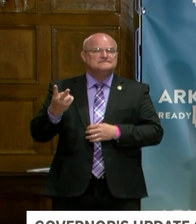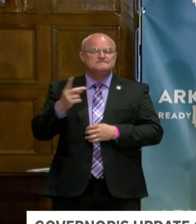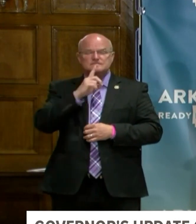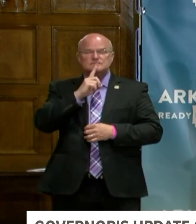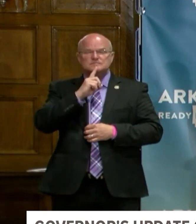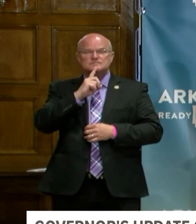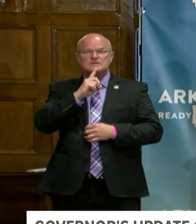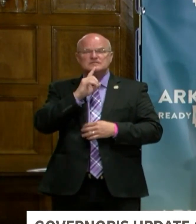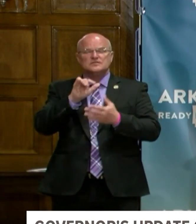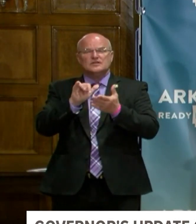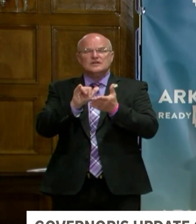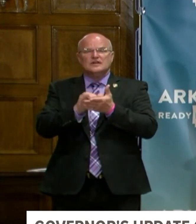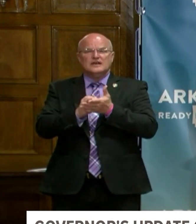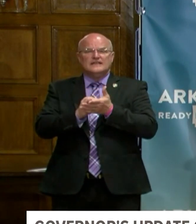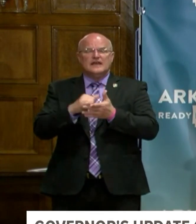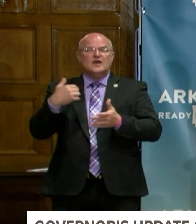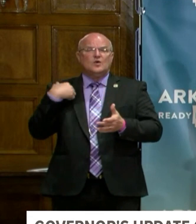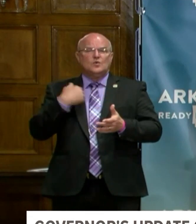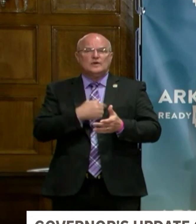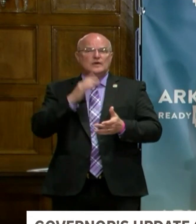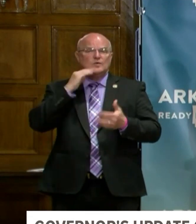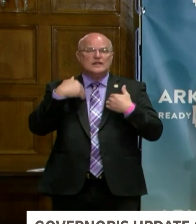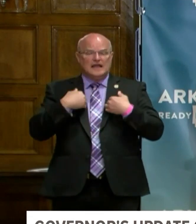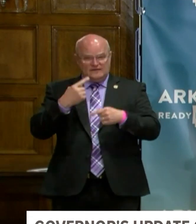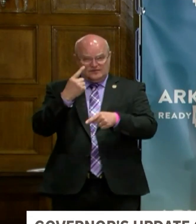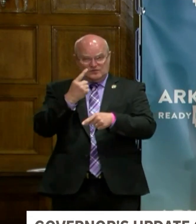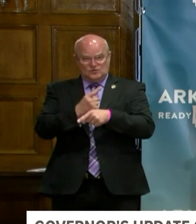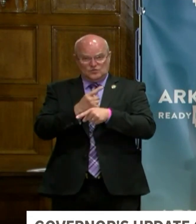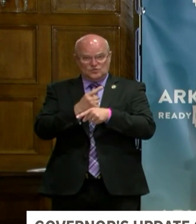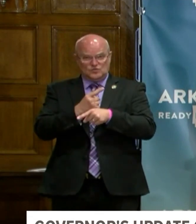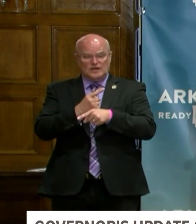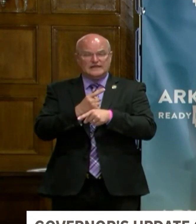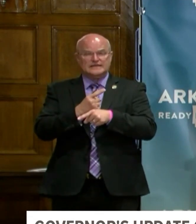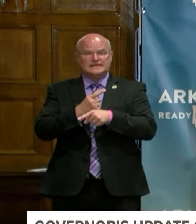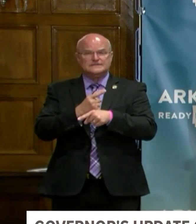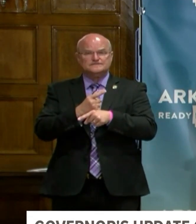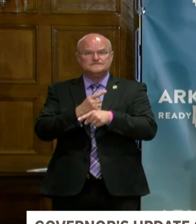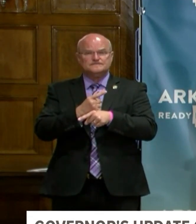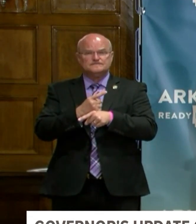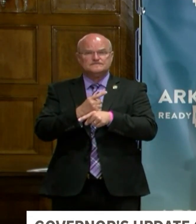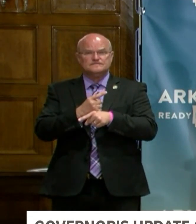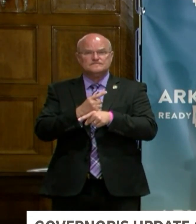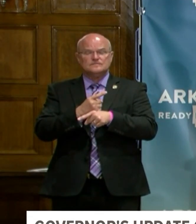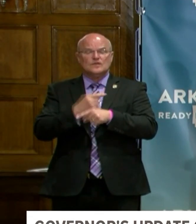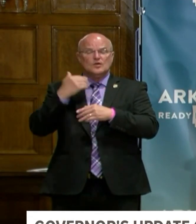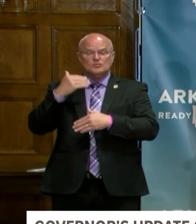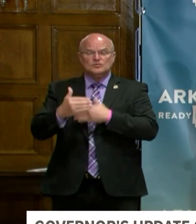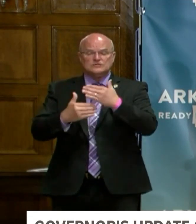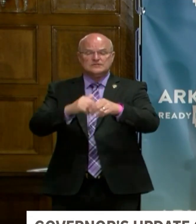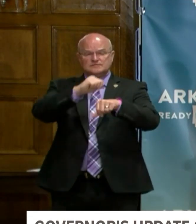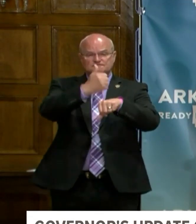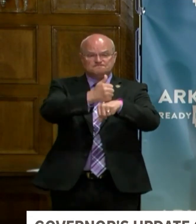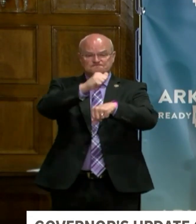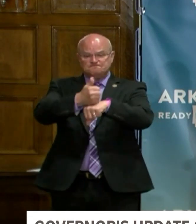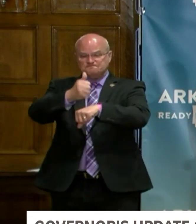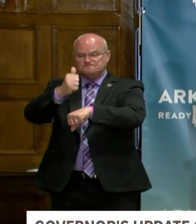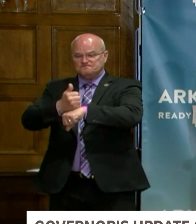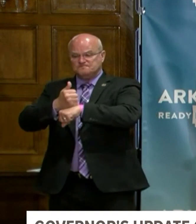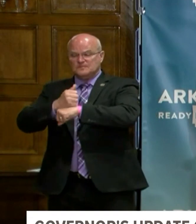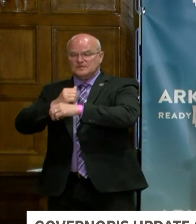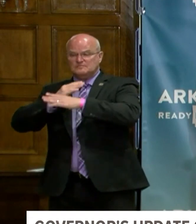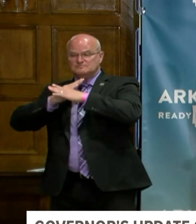to make sure that we're going to have the right procedures in place that will